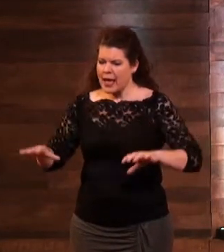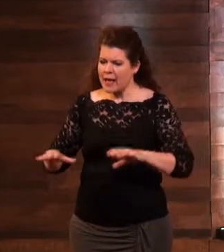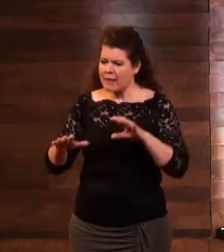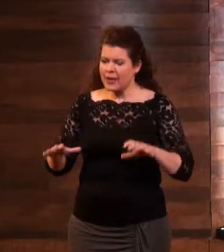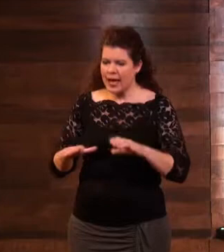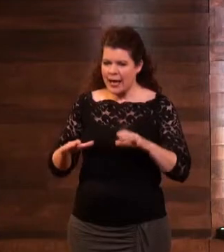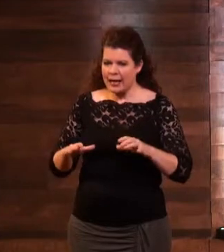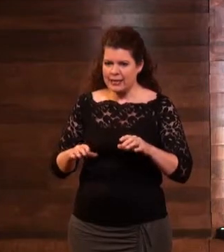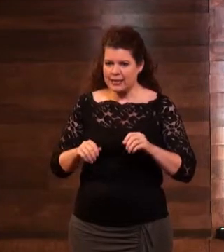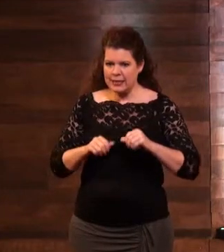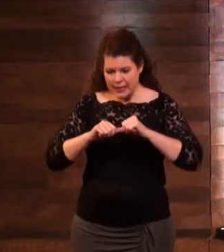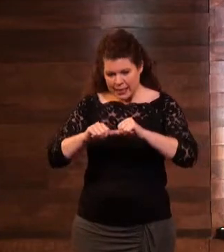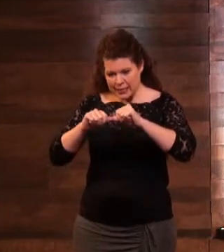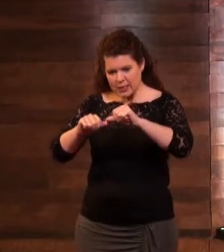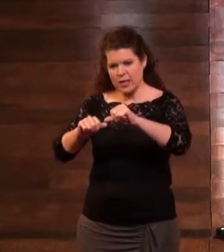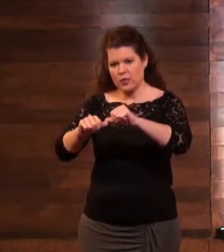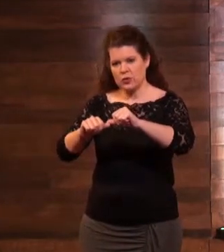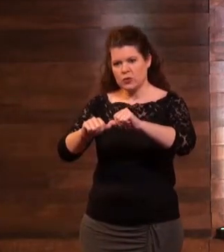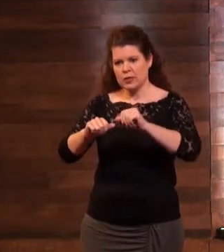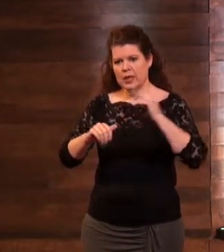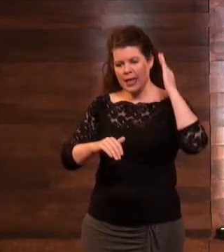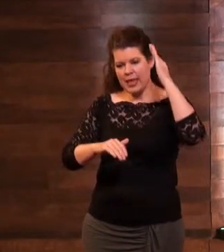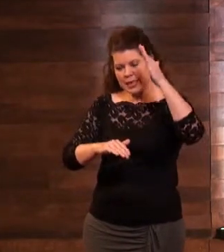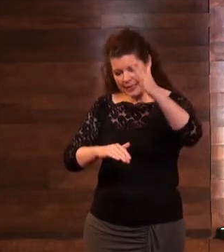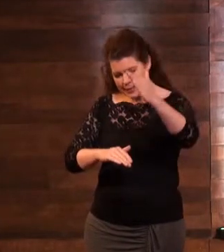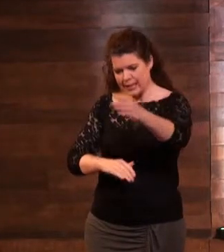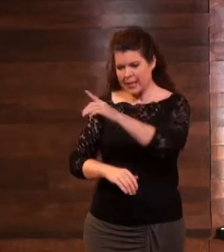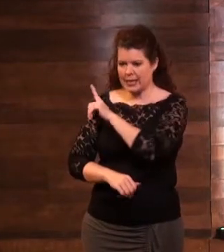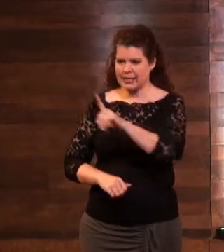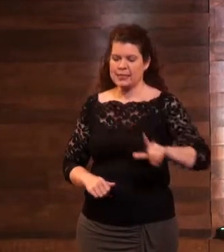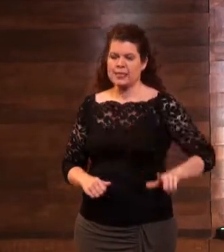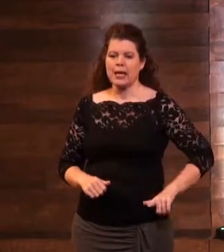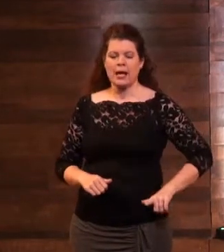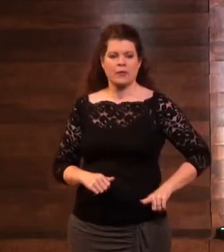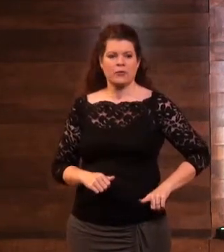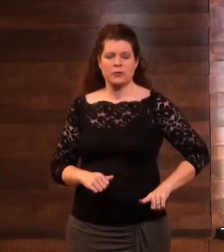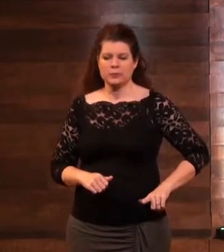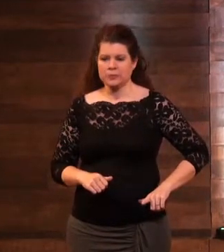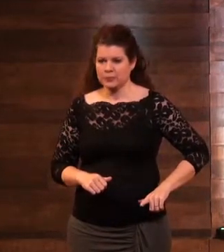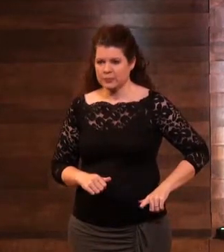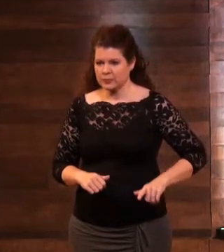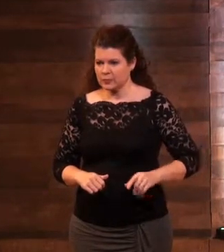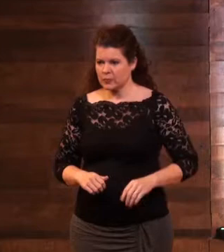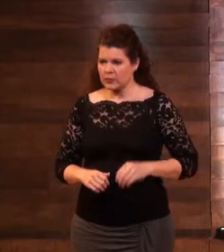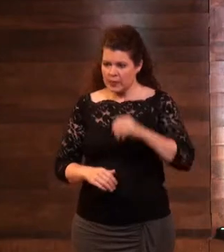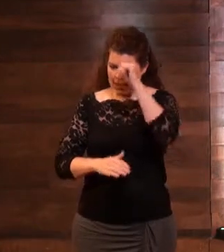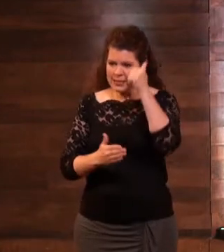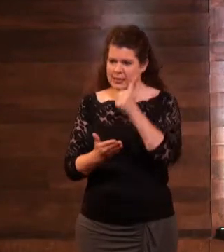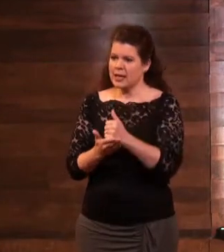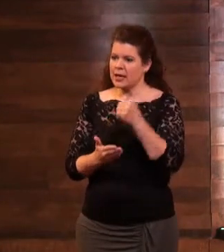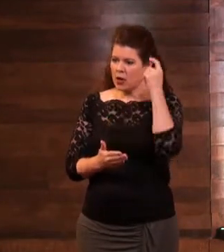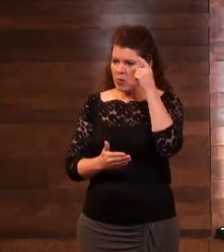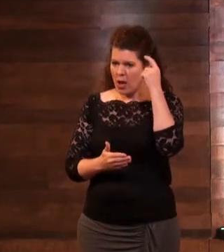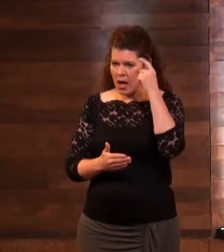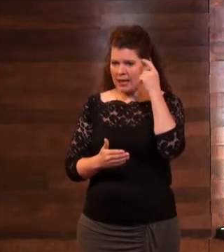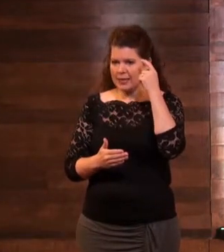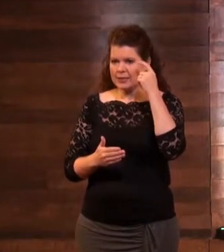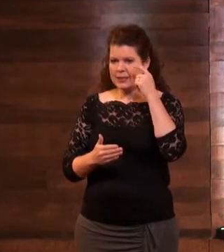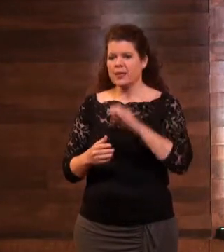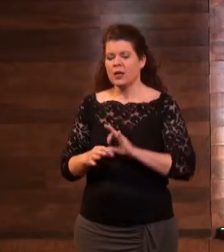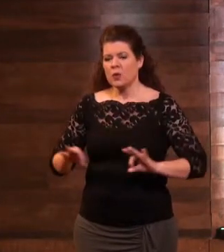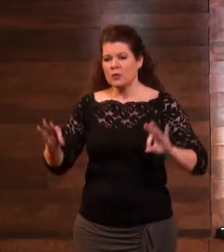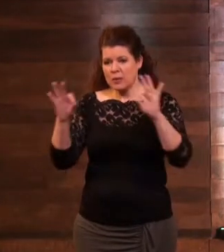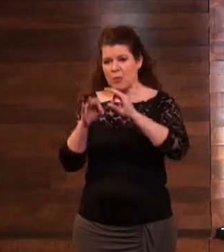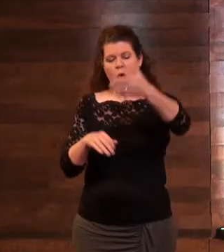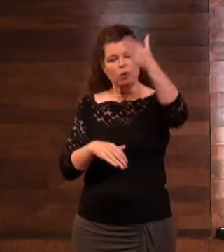mind. Make your decisions based on what's important to God, not on what seems like it'll get you the most satisfaction from your life on